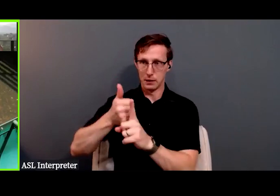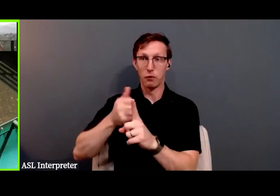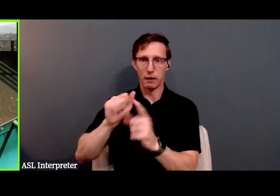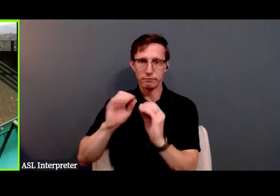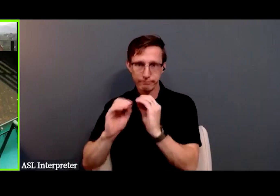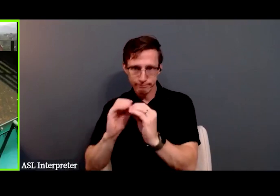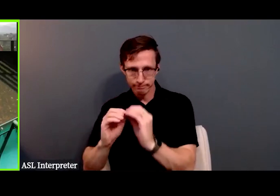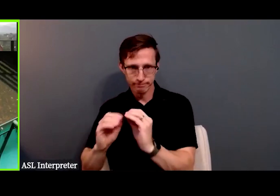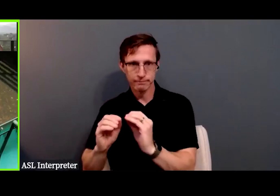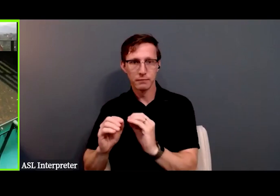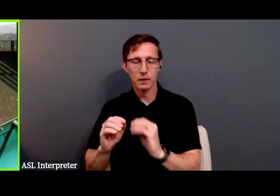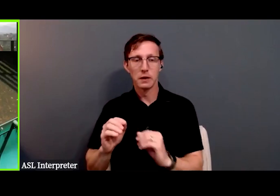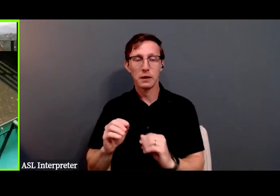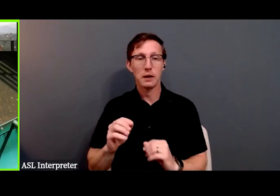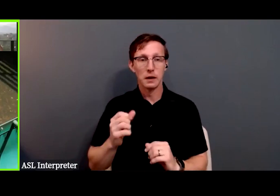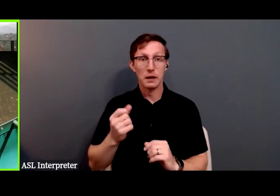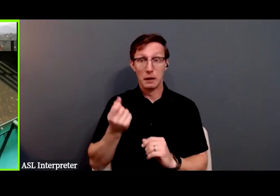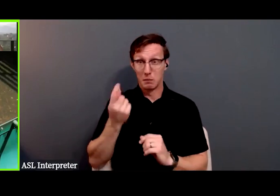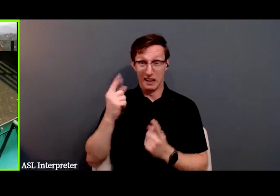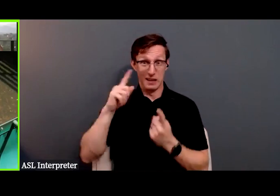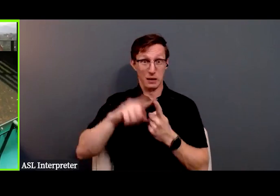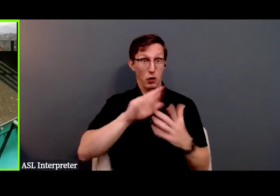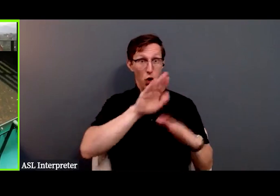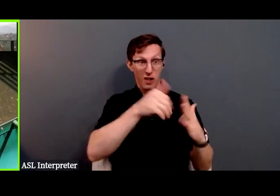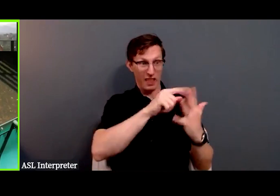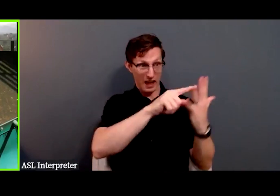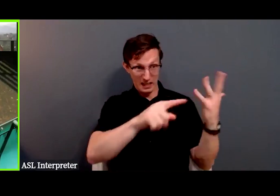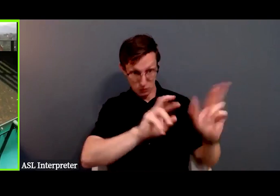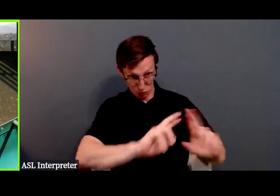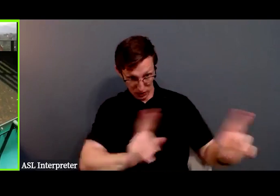plans to try to get water into the distribution system.